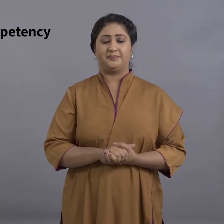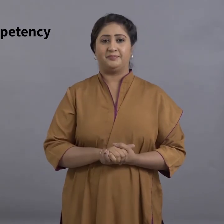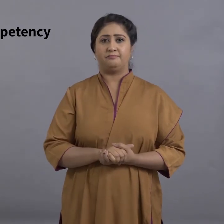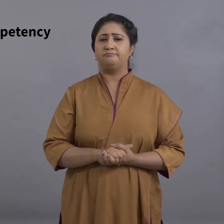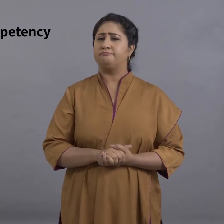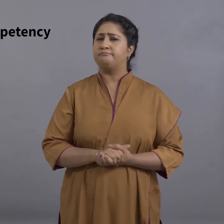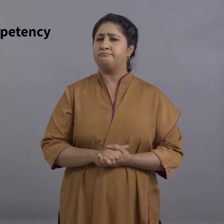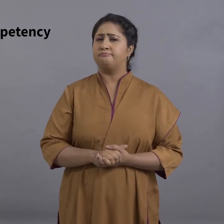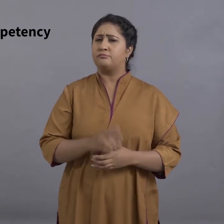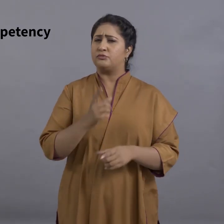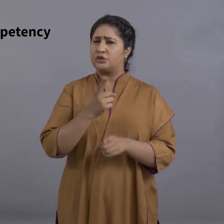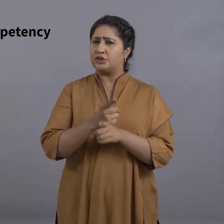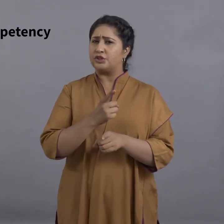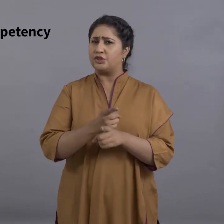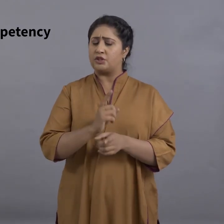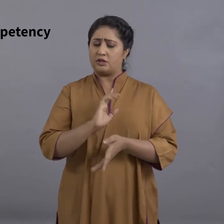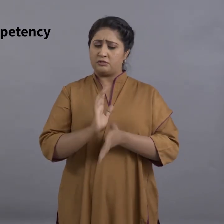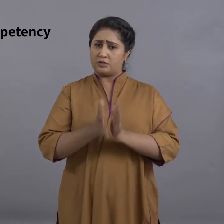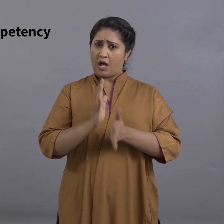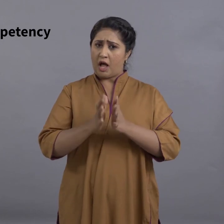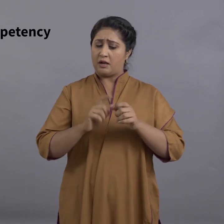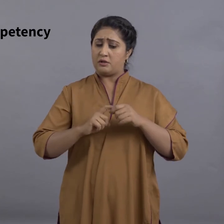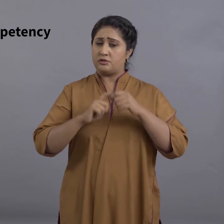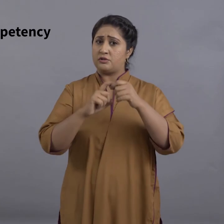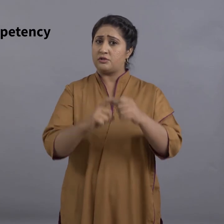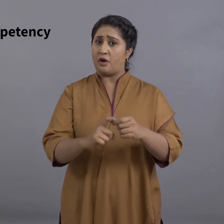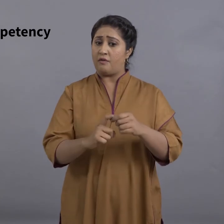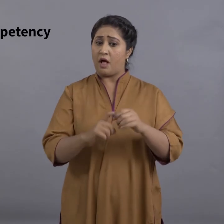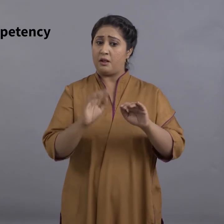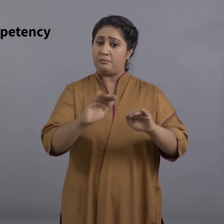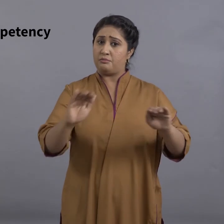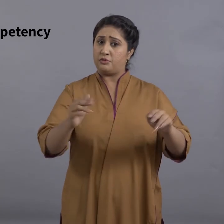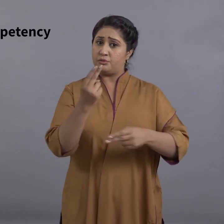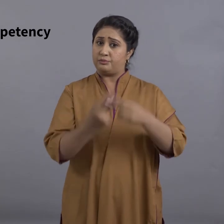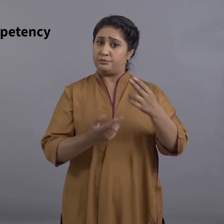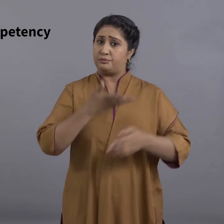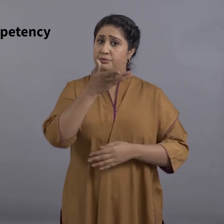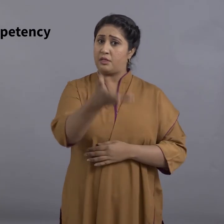The person can sign the questions to the student.